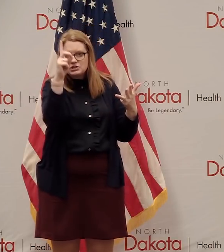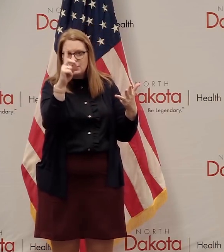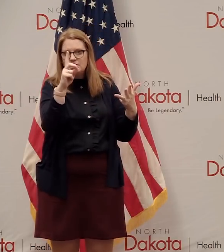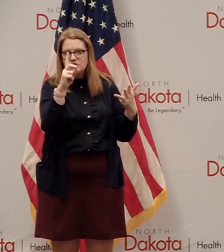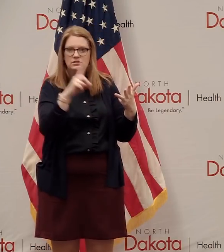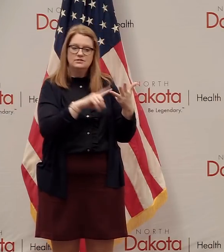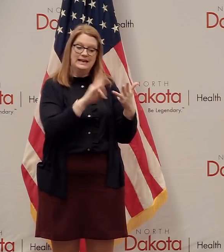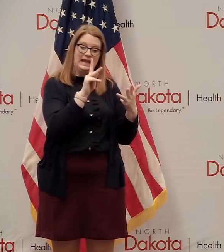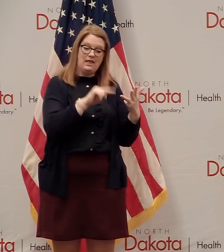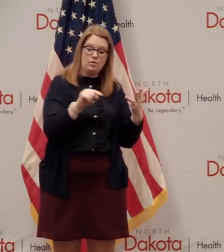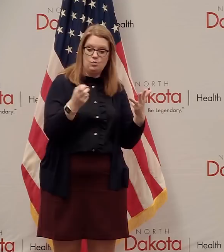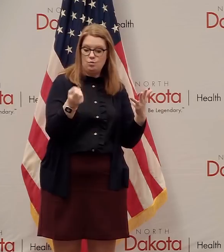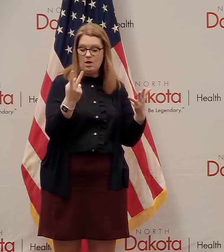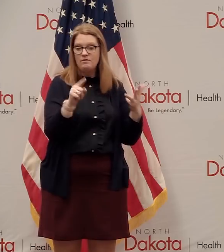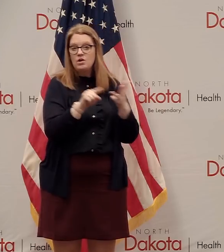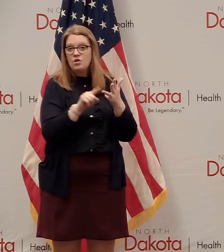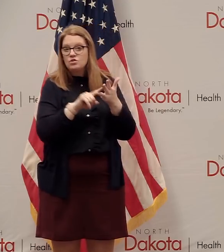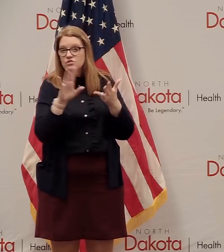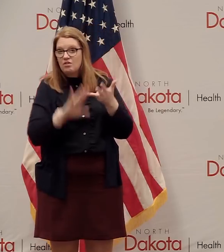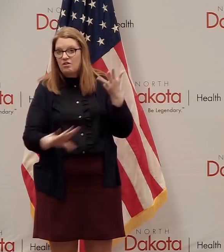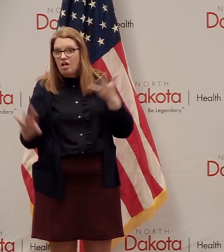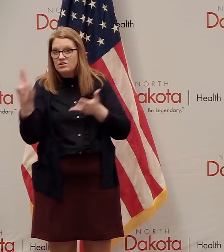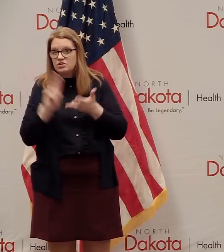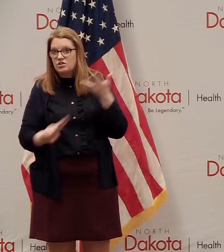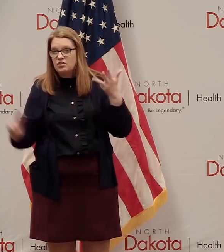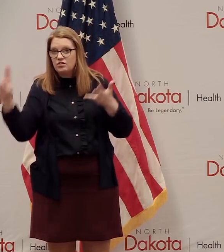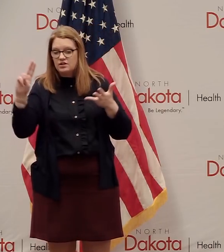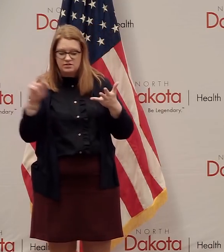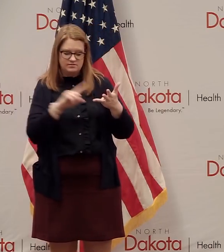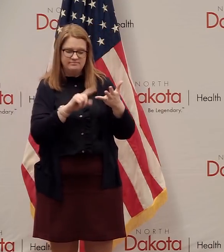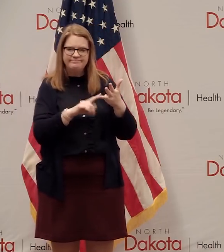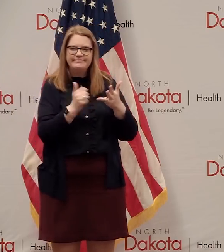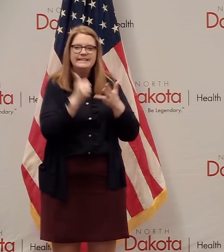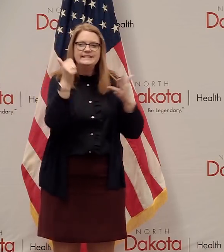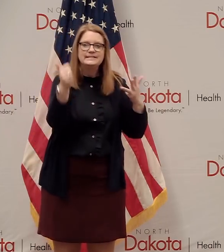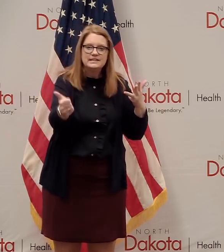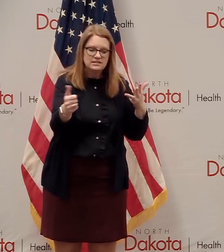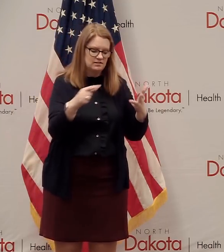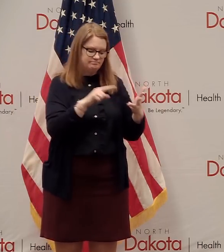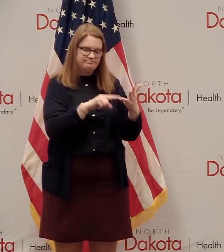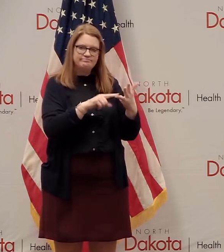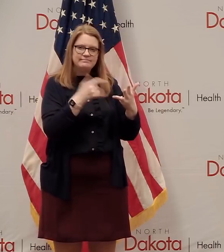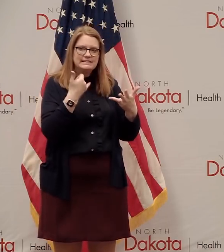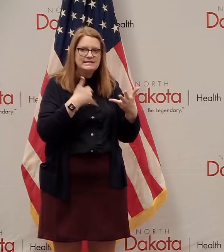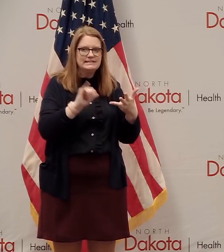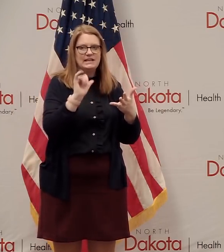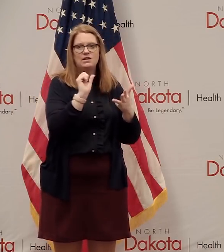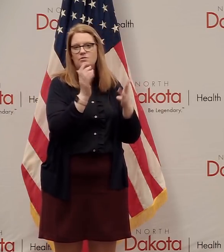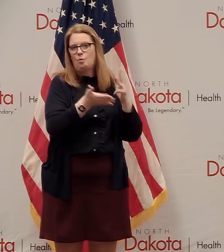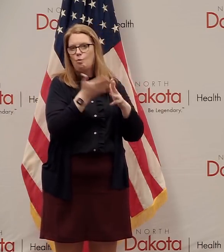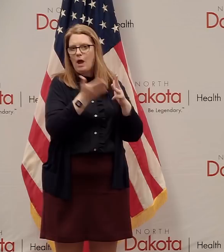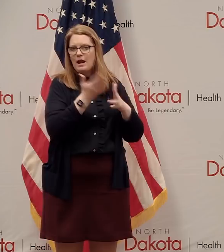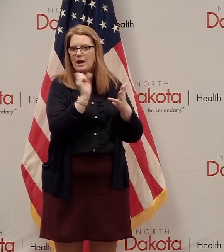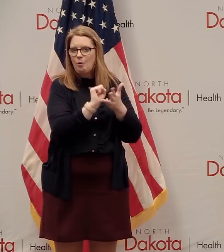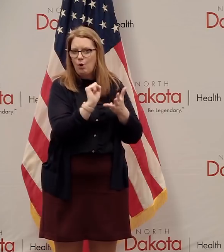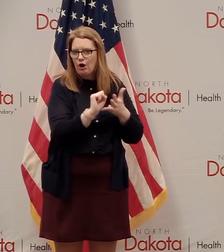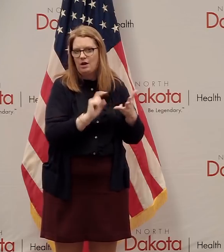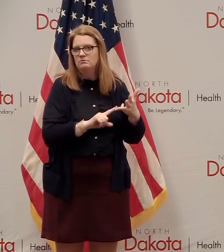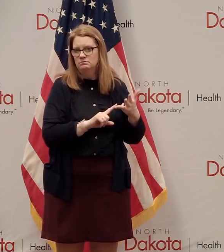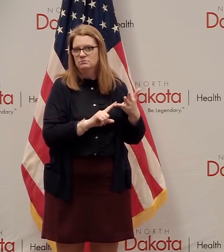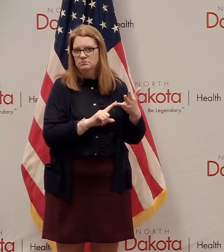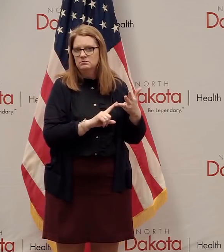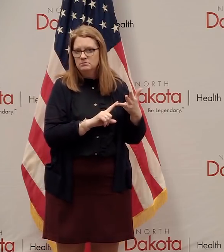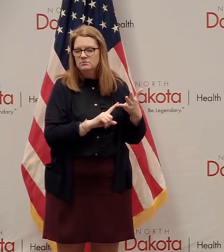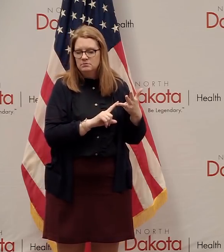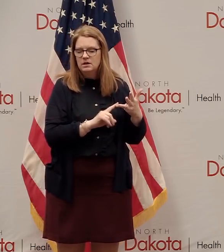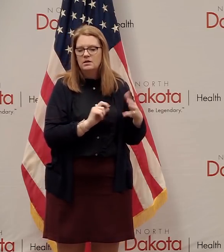both K-12 and higher ed is being delivered through distance, but those institutions are all running and active